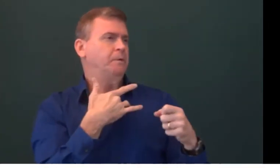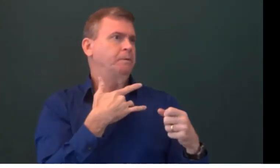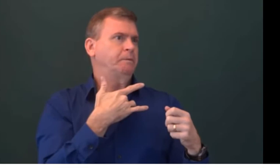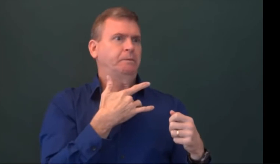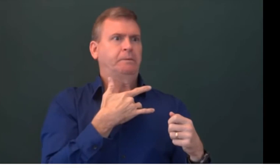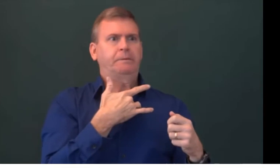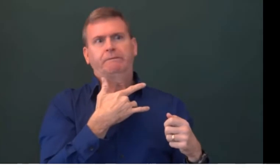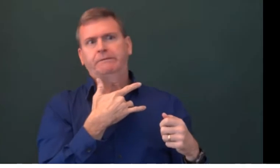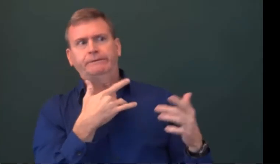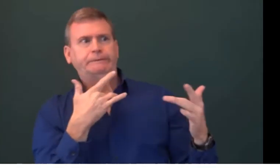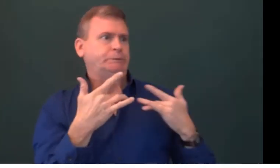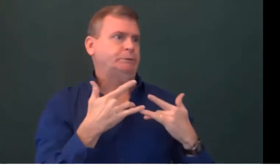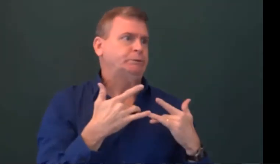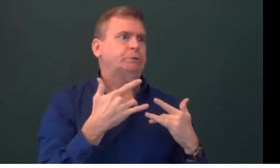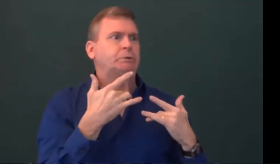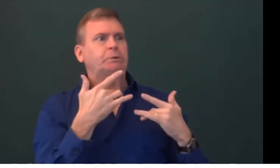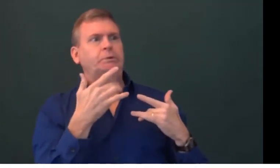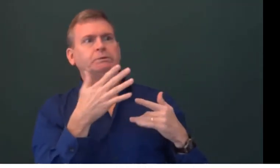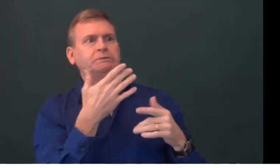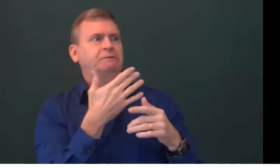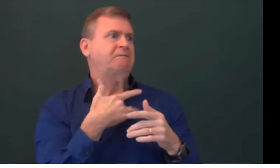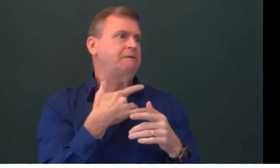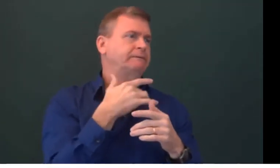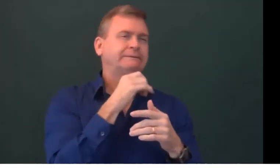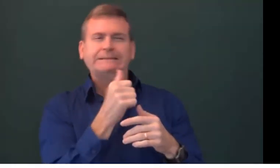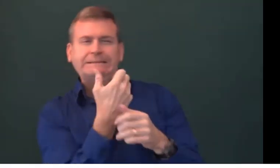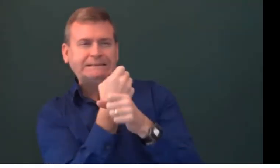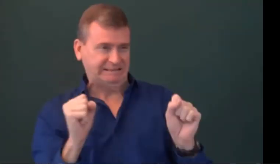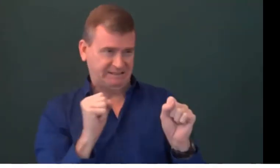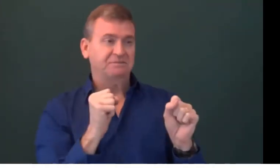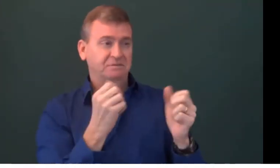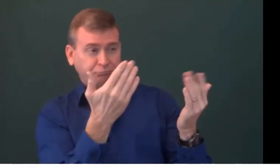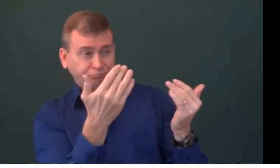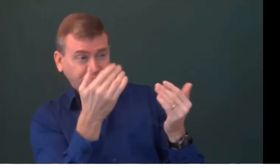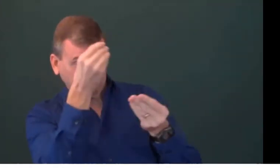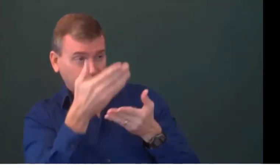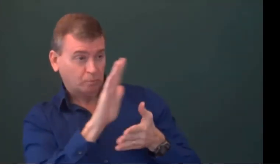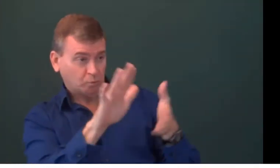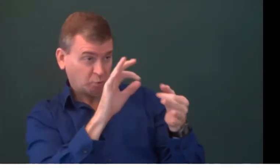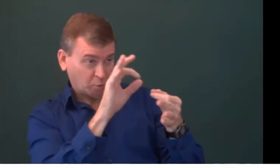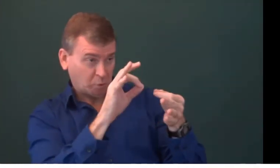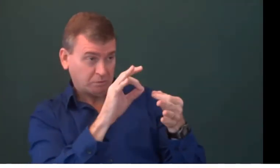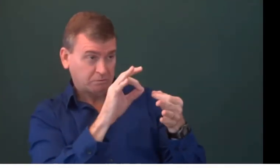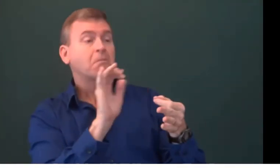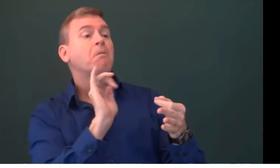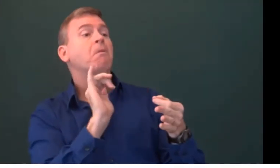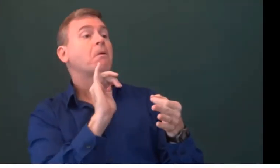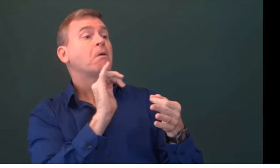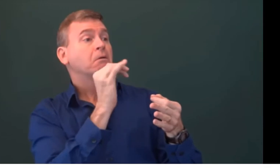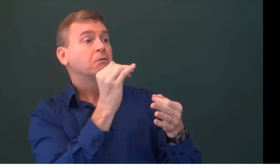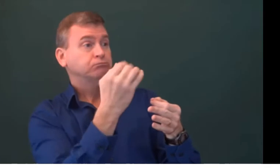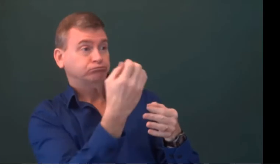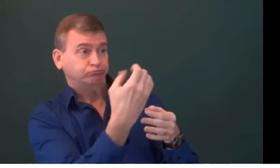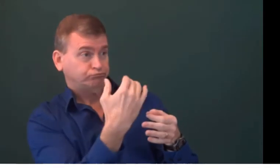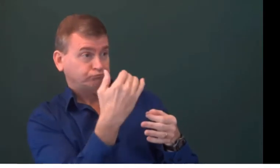I took the time to interview many interpreters and asked them to share with me their personal stories of when they were working